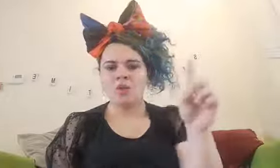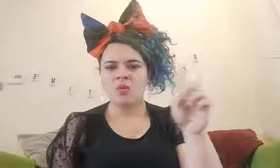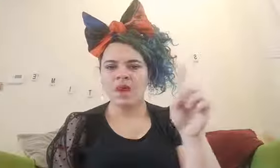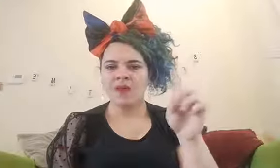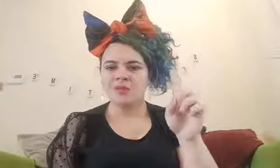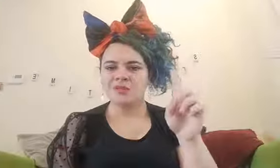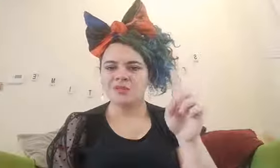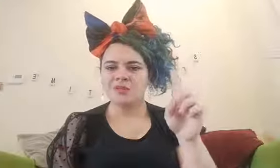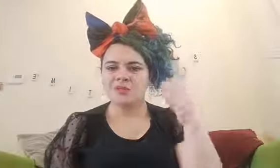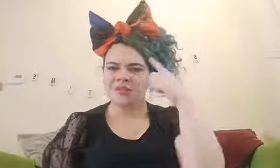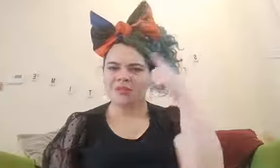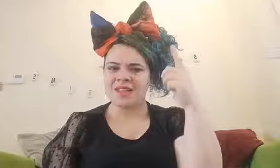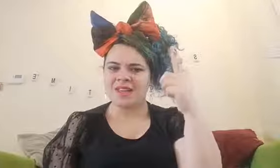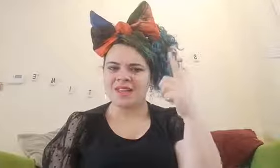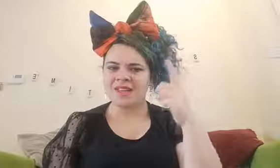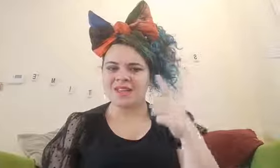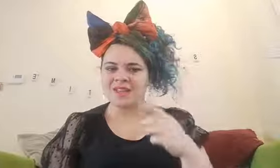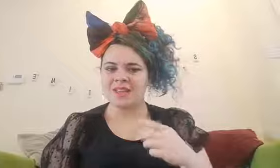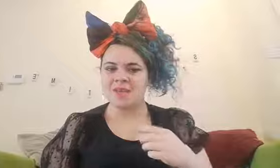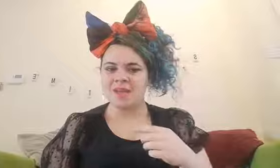What else do you think he might make?